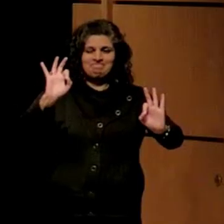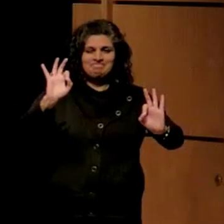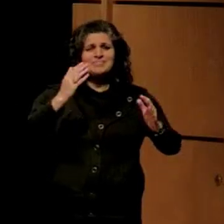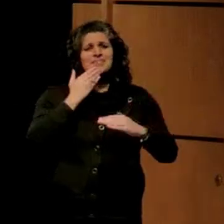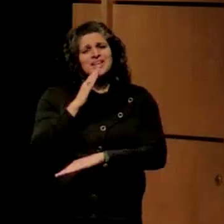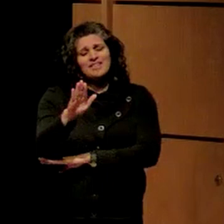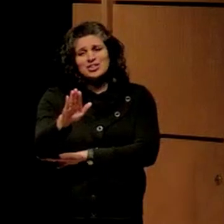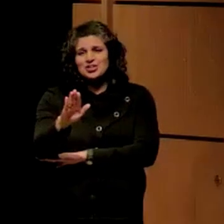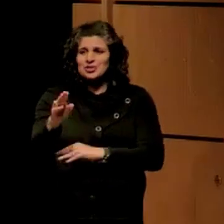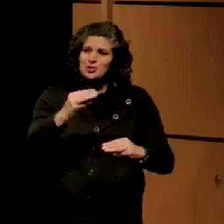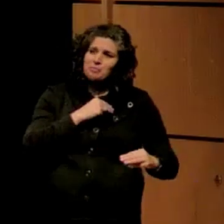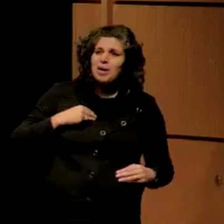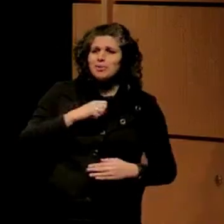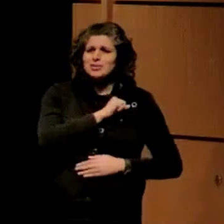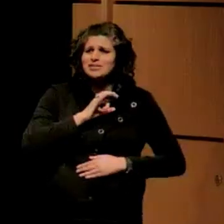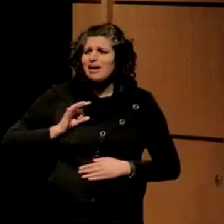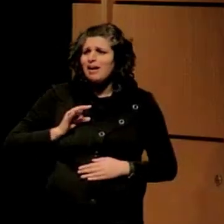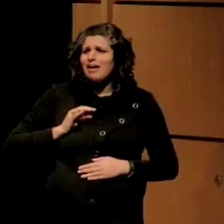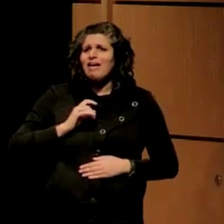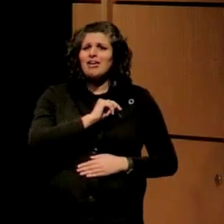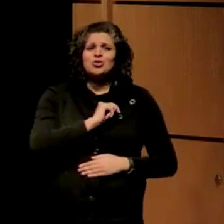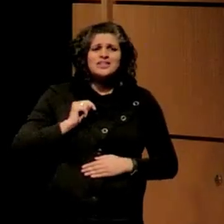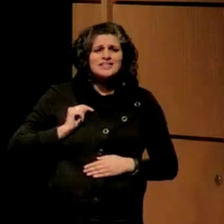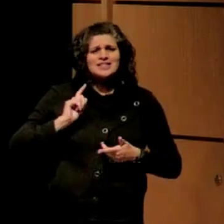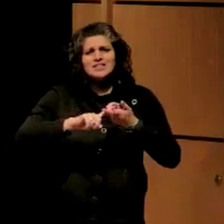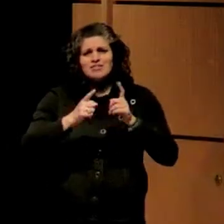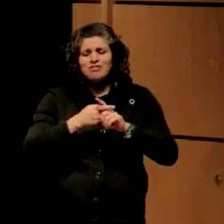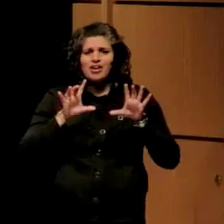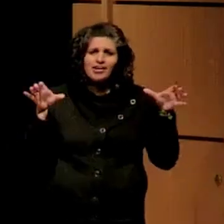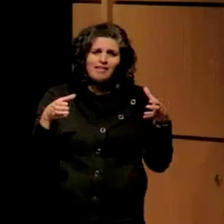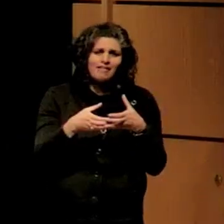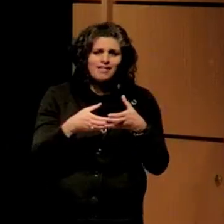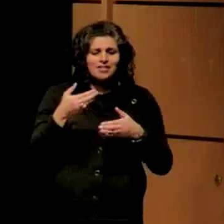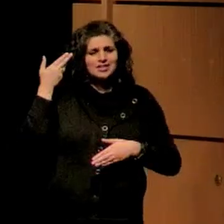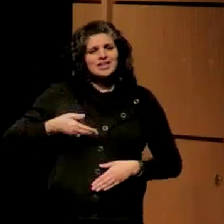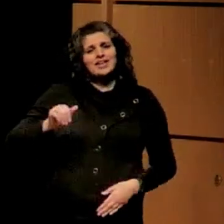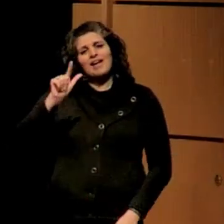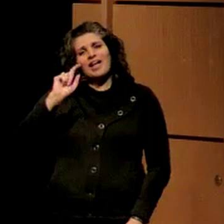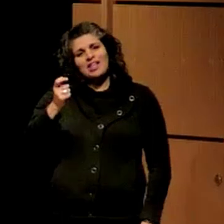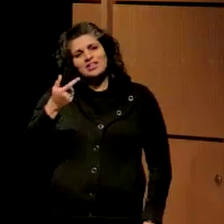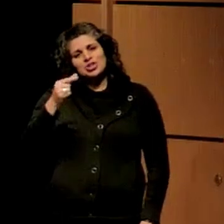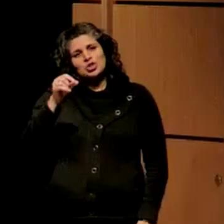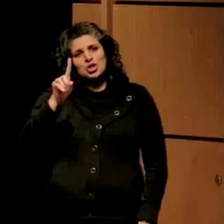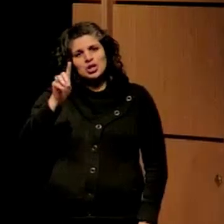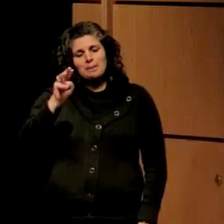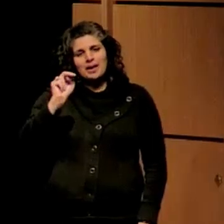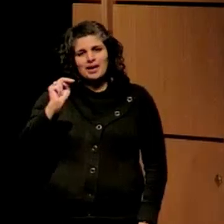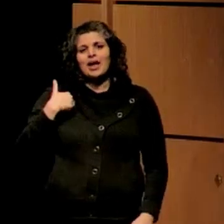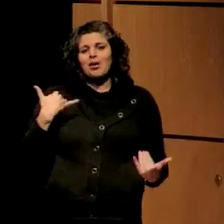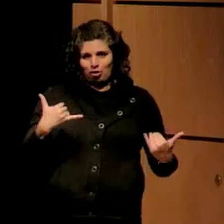Good afternoon, members, staff, trustees, and friends. My name is Alex Goodman, and I am the current board